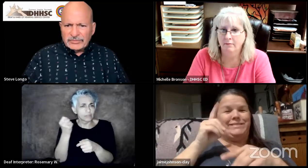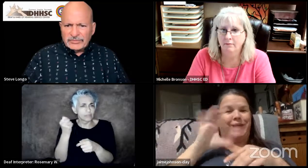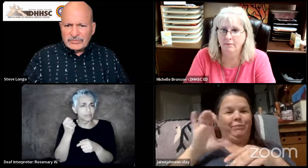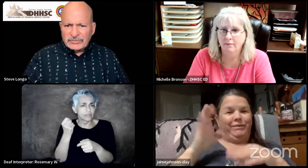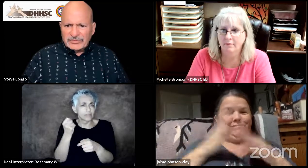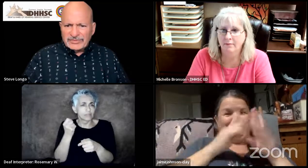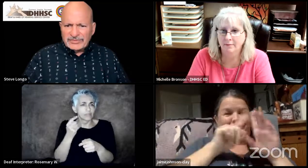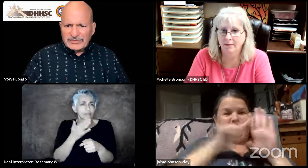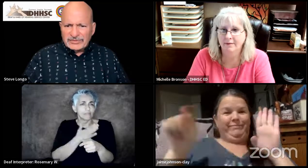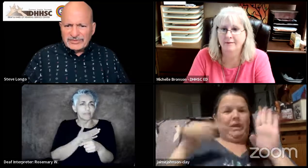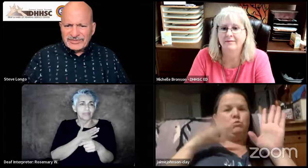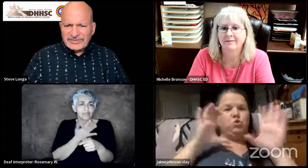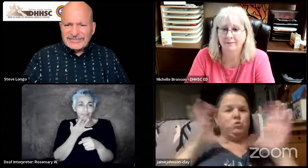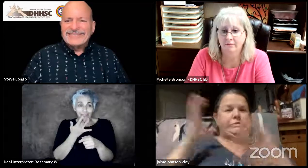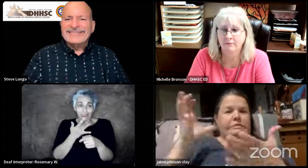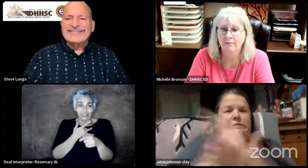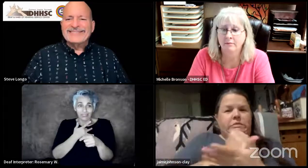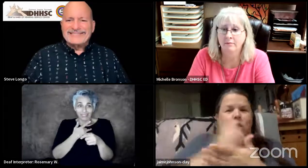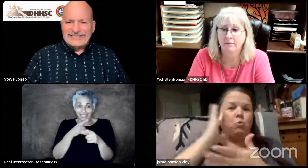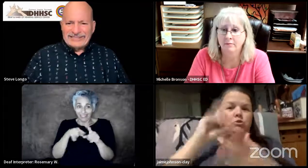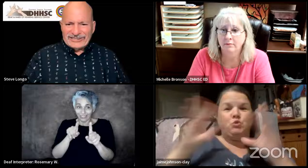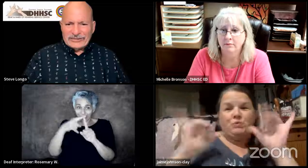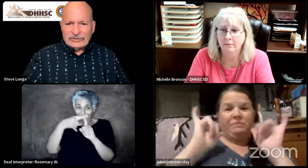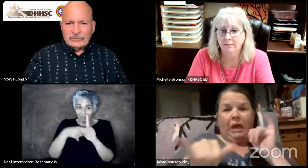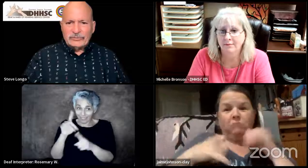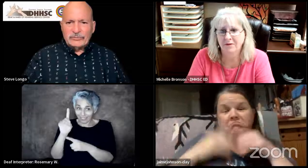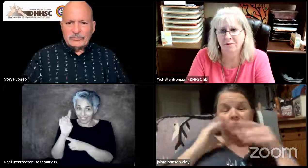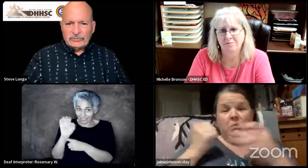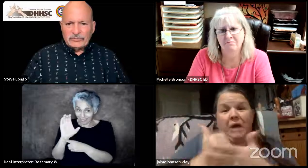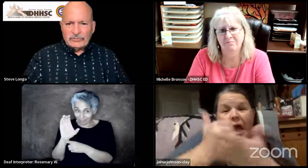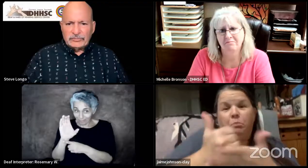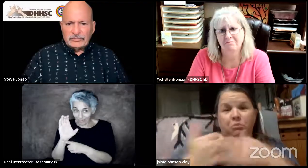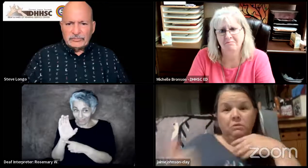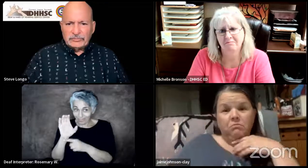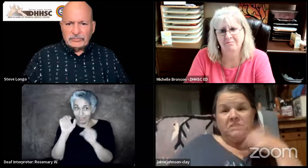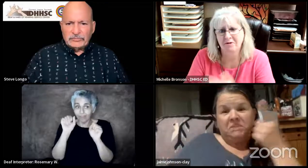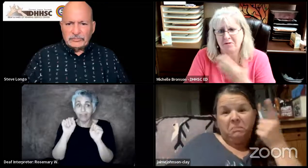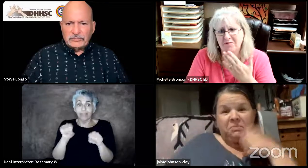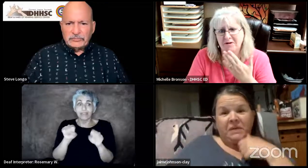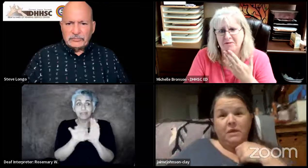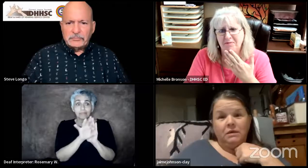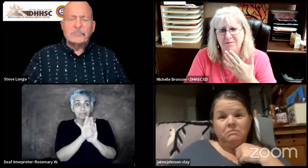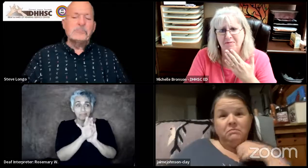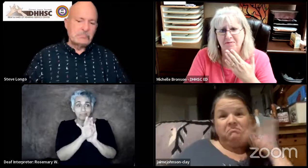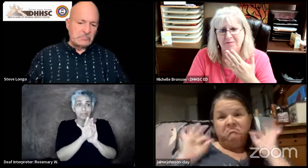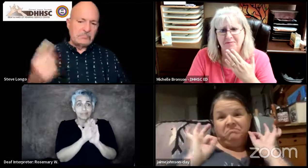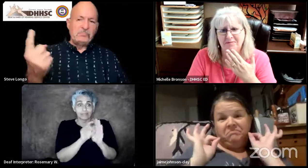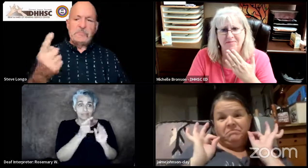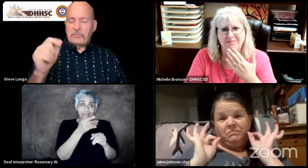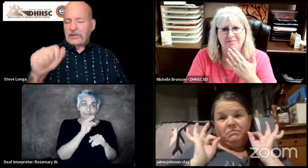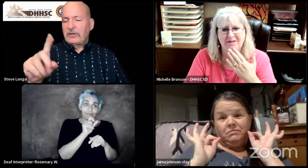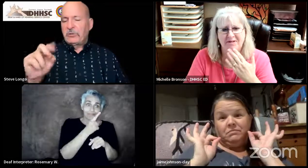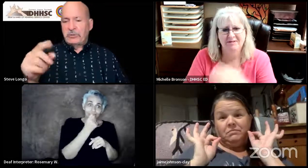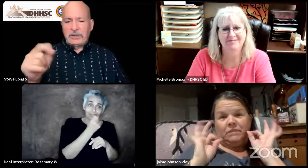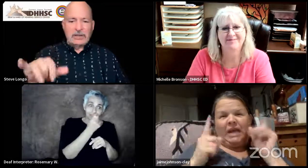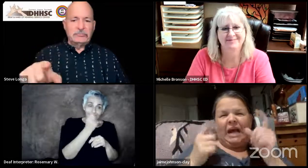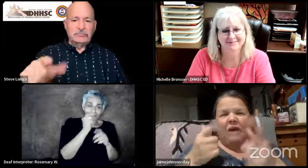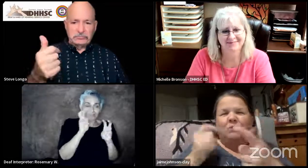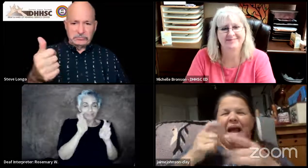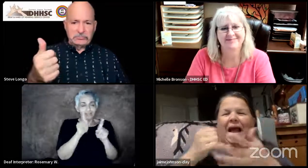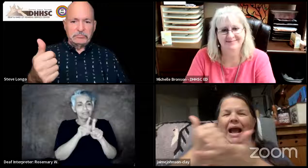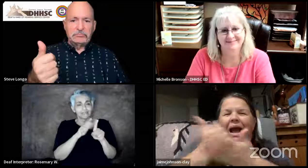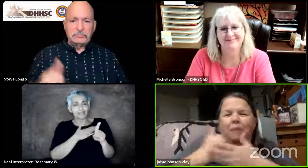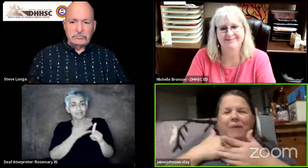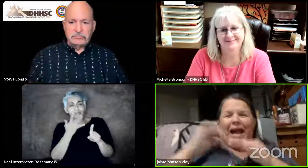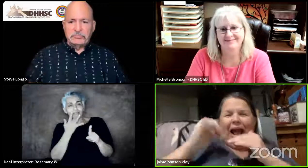Tuesday. My birthday's coming in December, shortly thereafter, so I think I'll do something in that way to